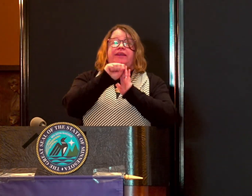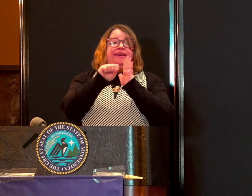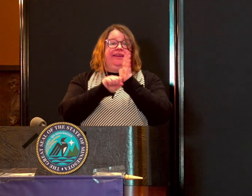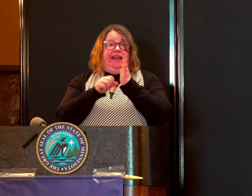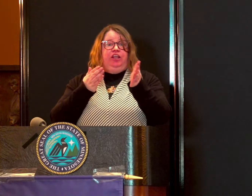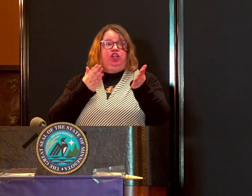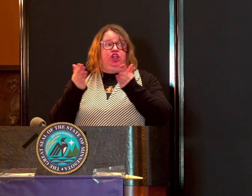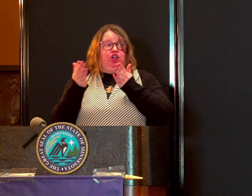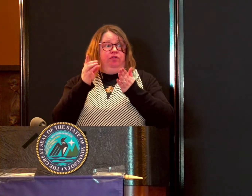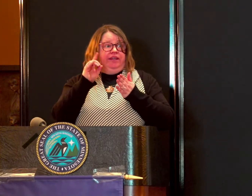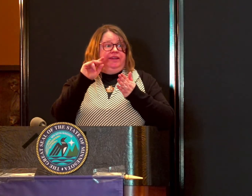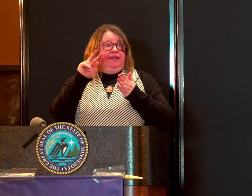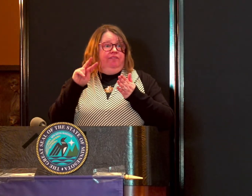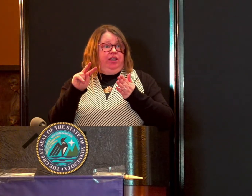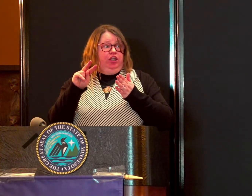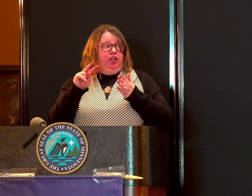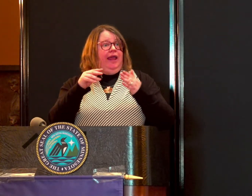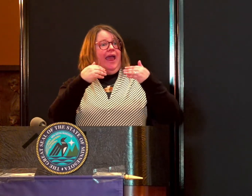Also,